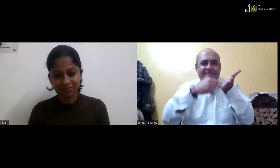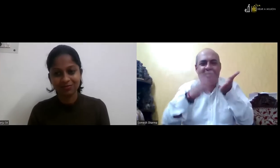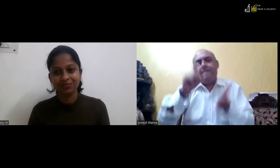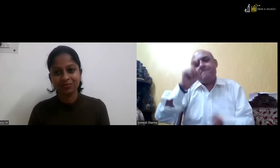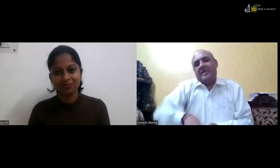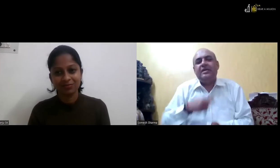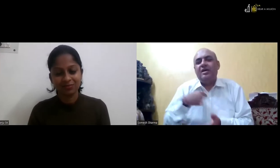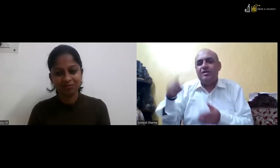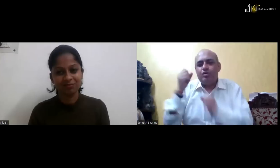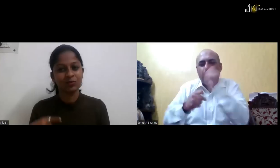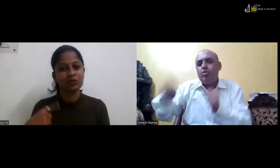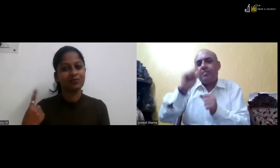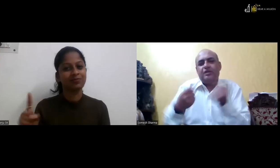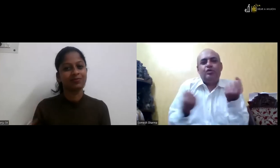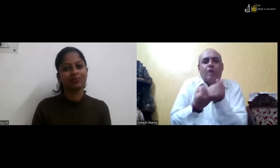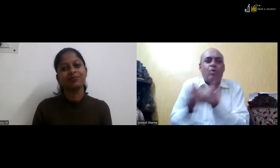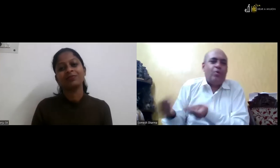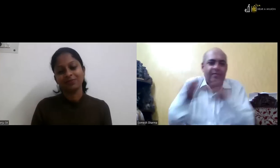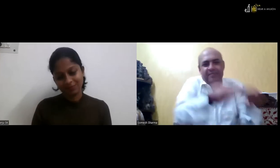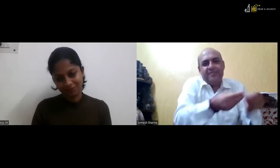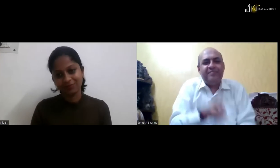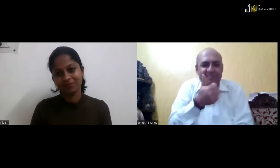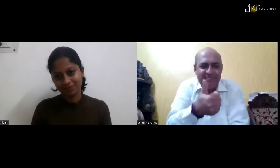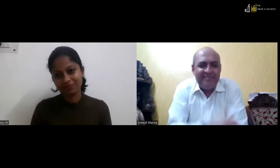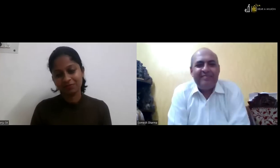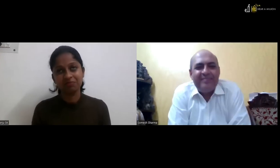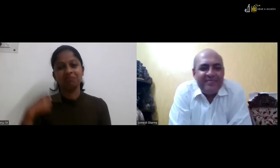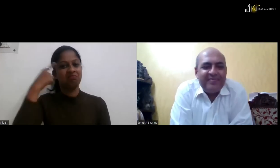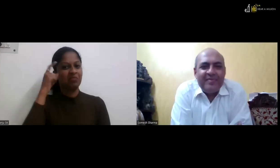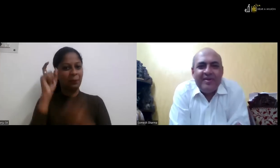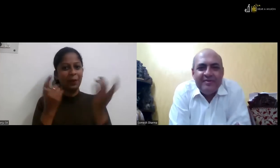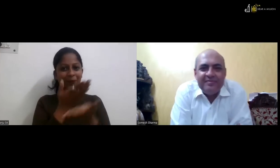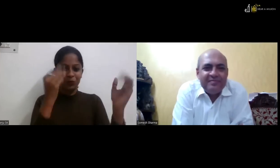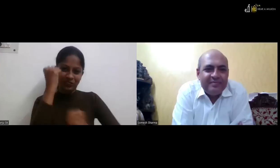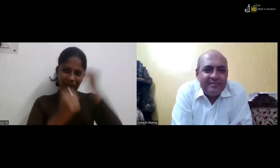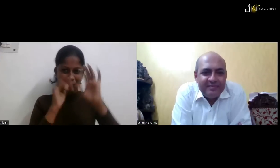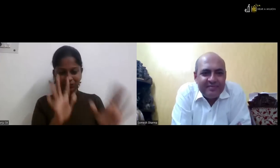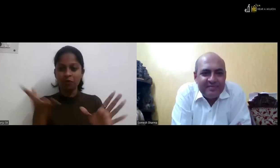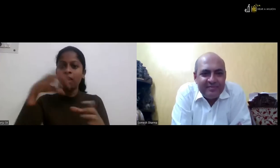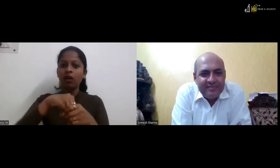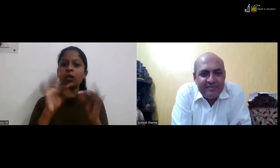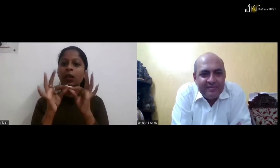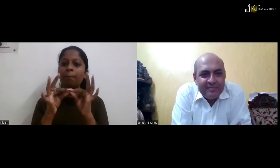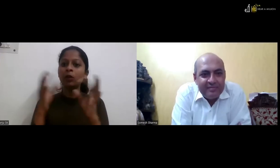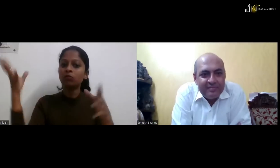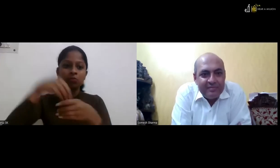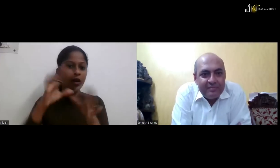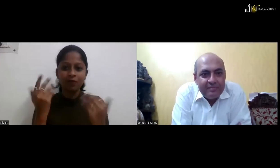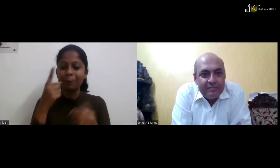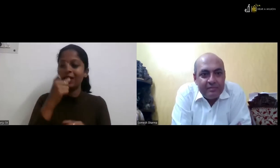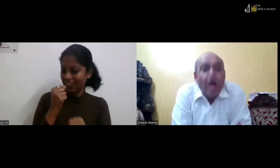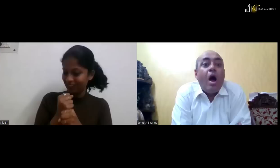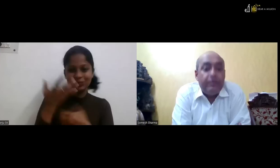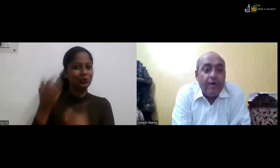So ISL information must be filled up into the census form, right? So this is how we just laid the process.